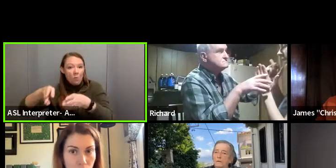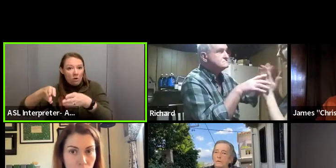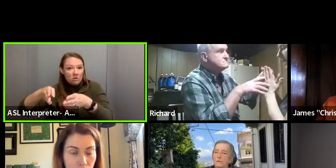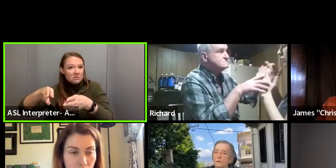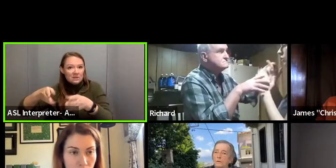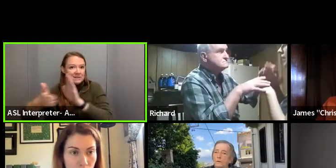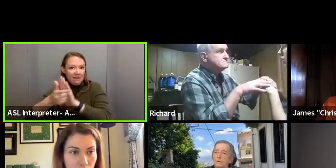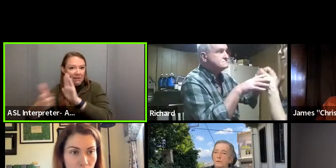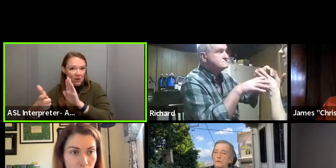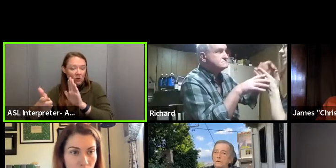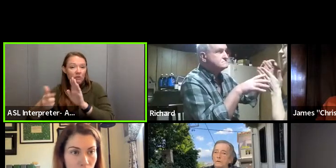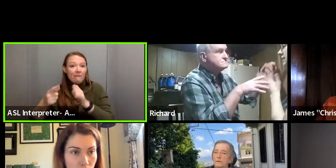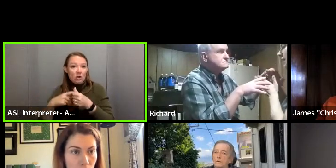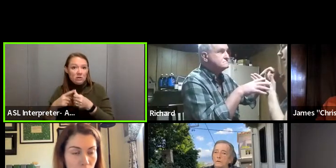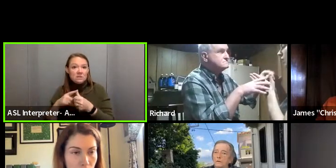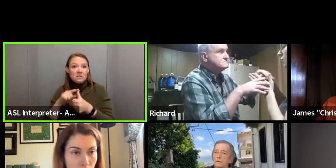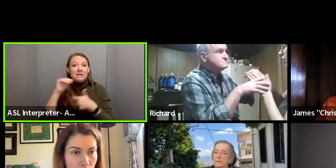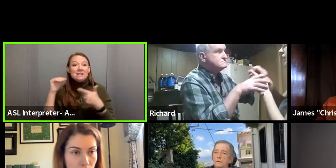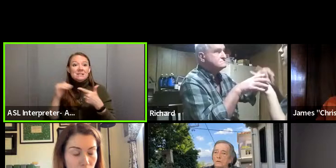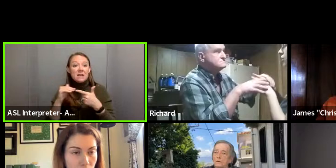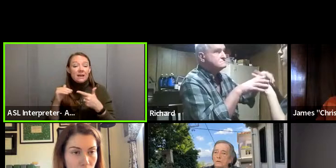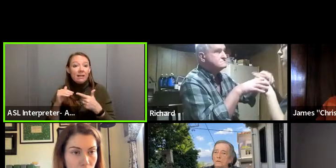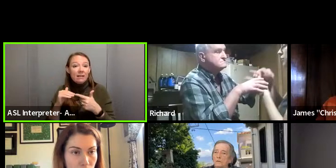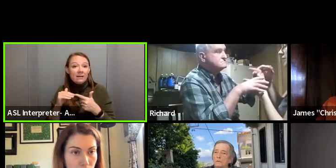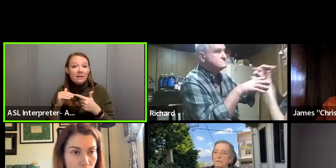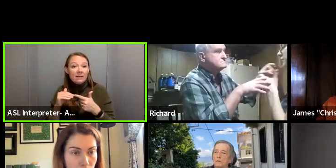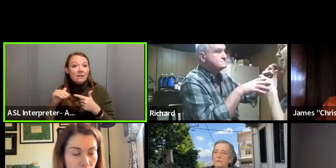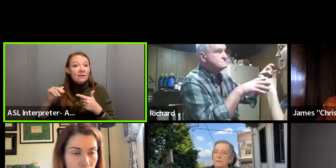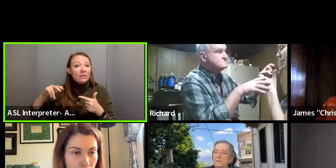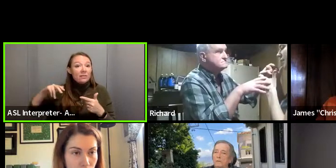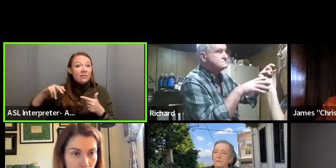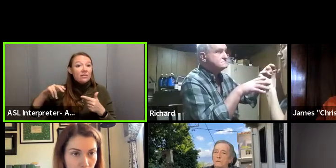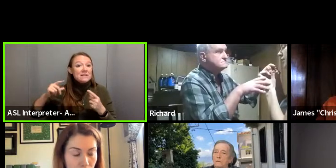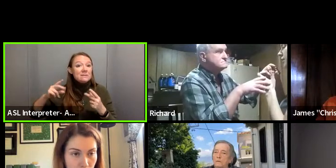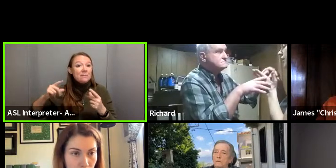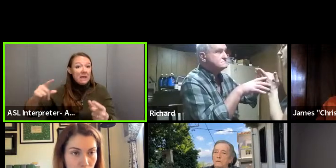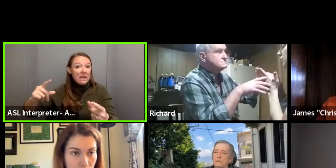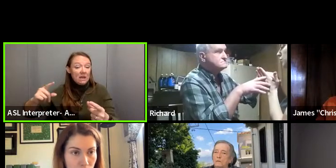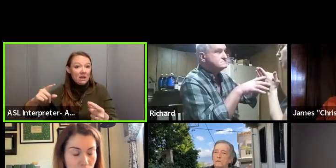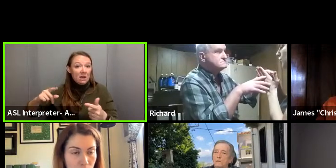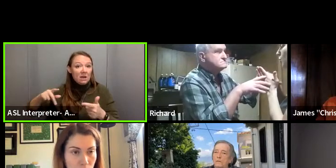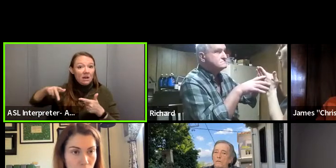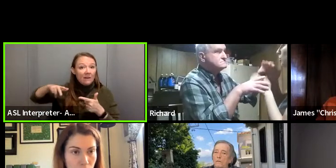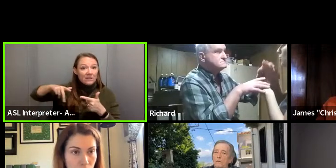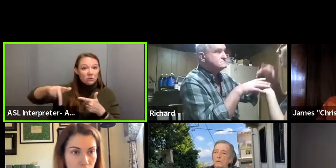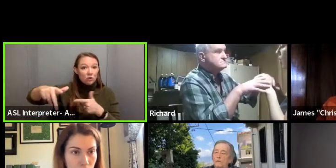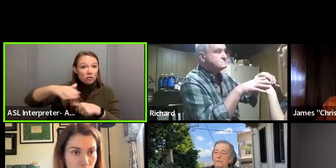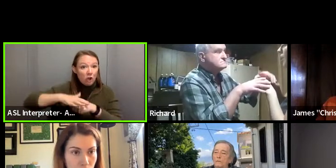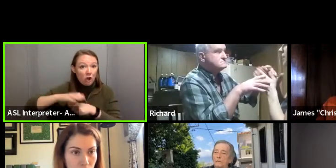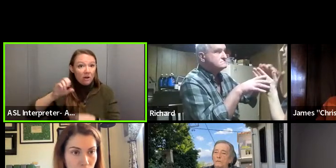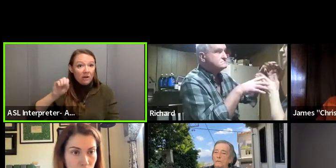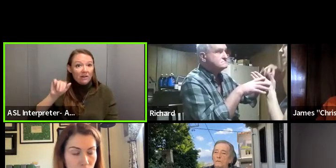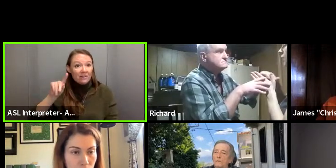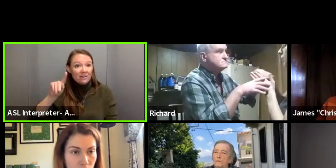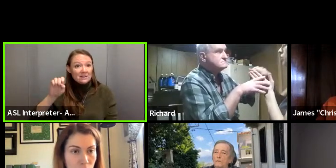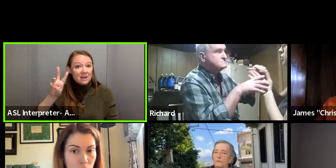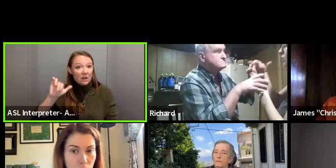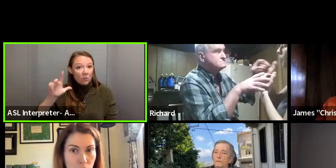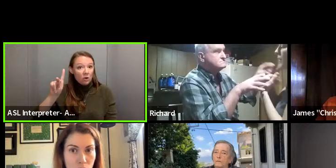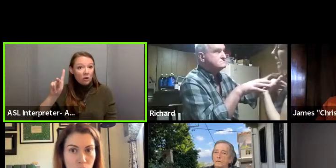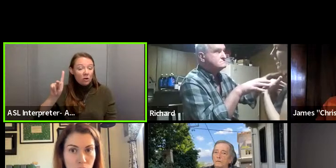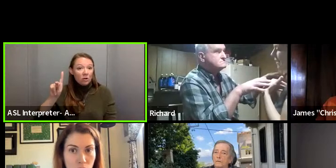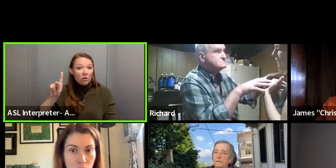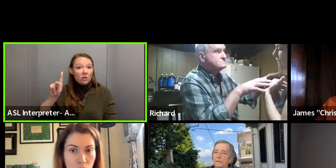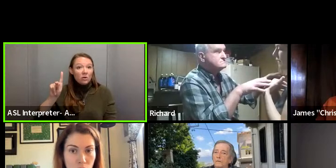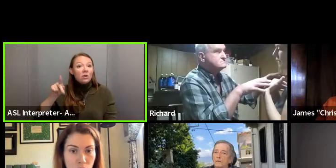sidewalks. And the other thing is the speed of these scooters on sidewalks. Is there a governing on the unit